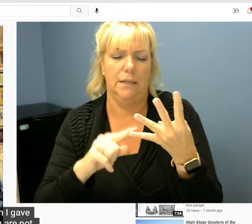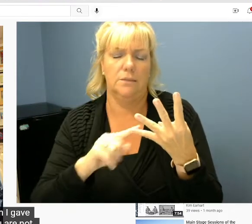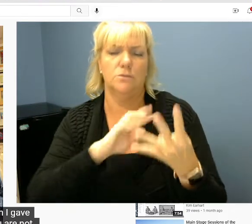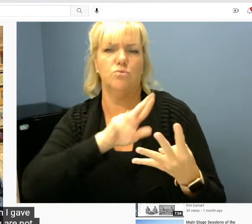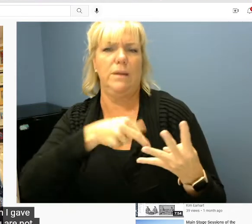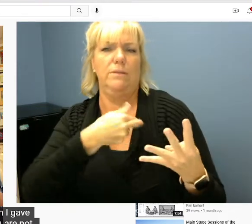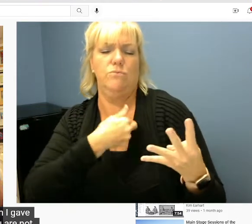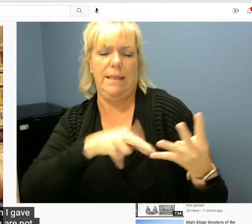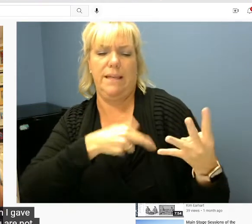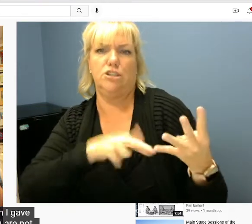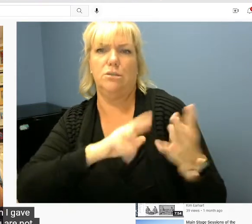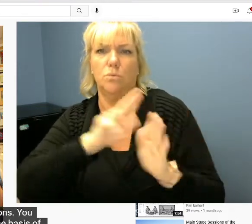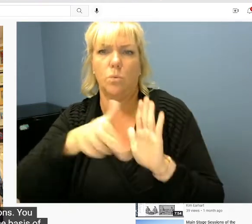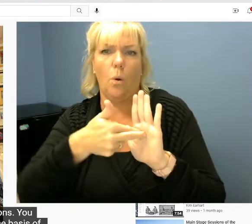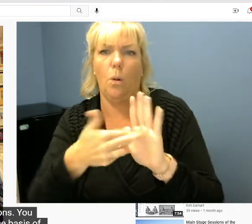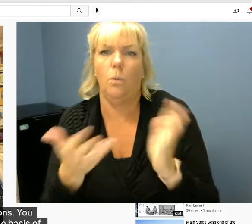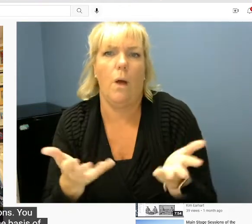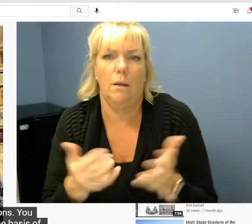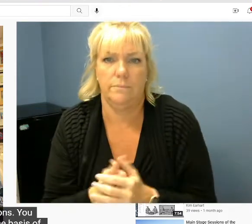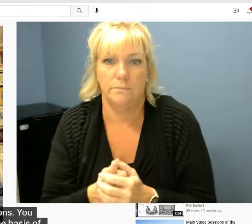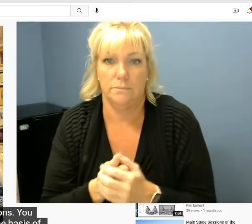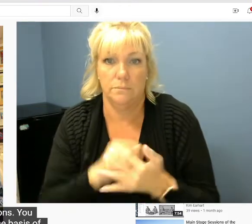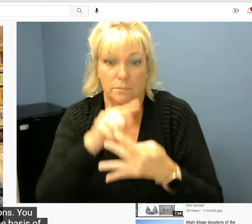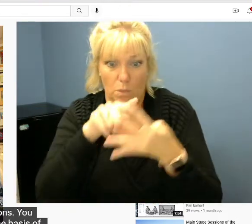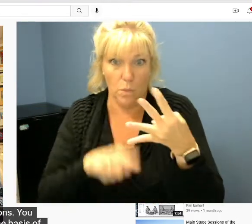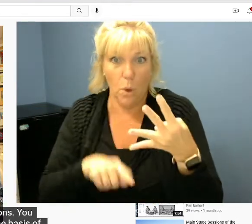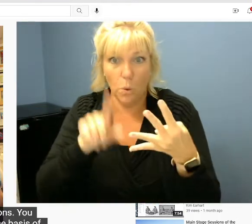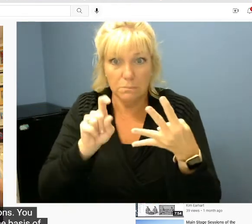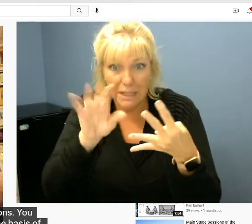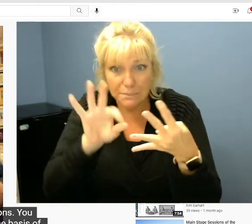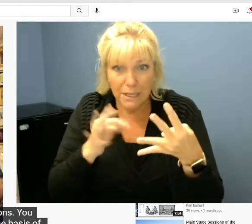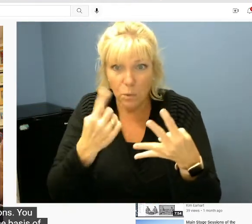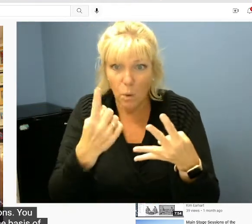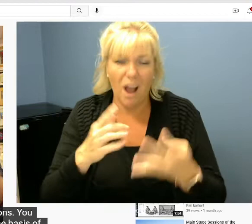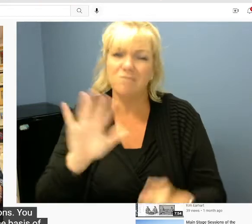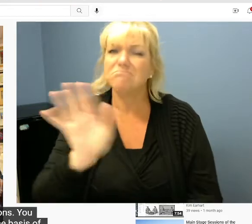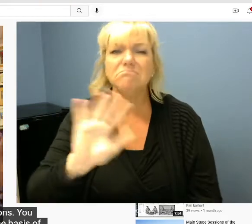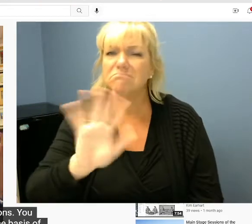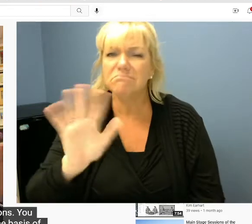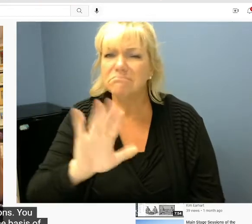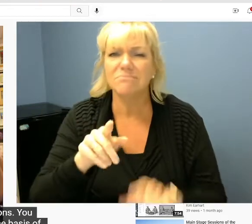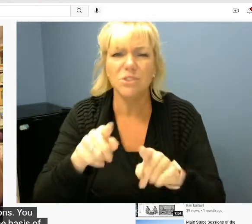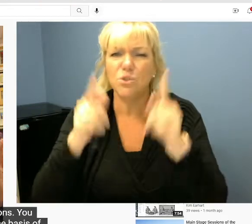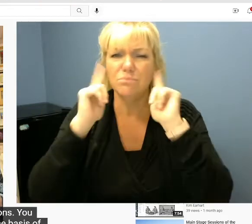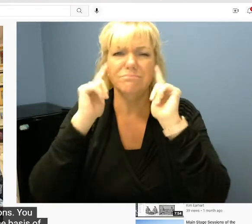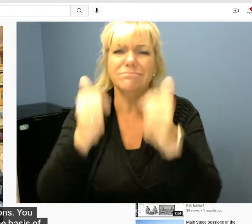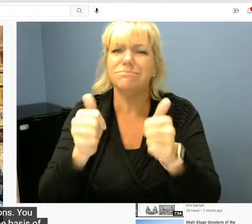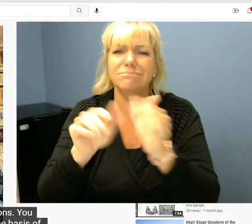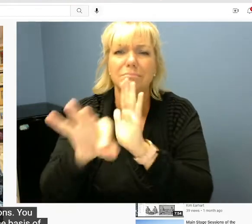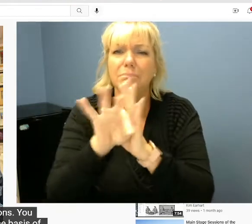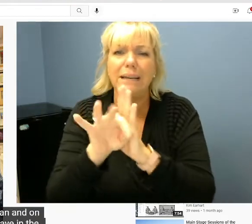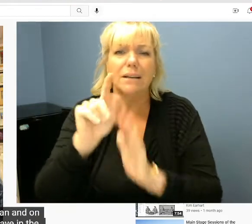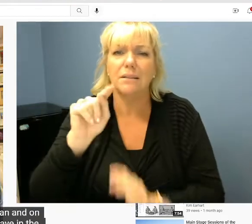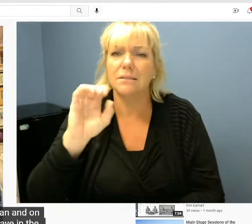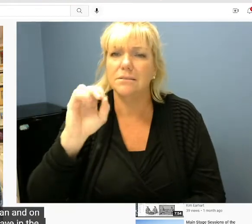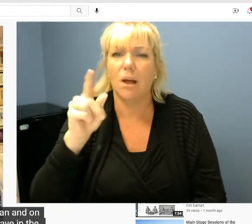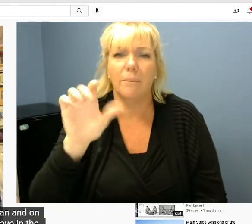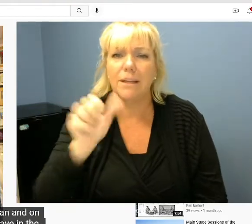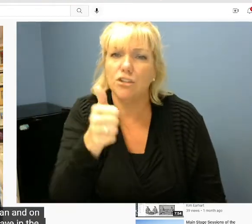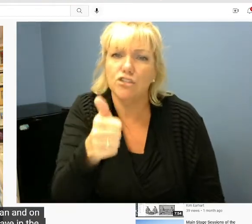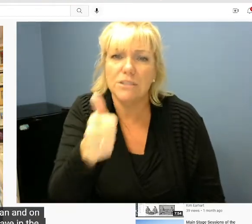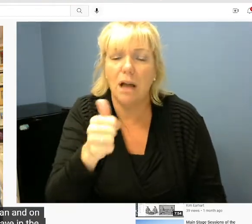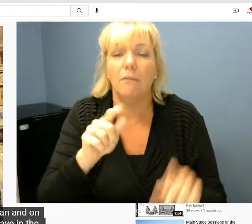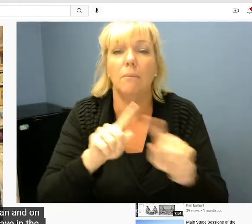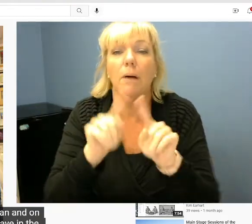religion. But you are not restricted to just those 4 options. You can come up with your own topic on the basis of the artifacts that are